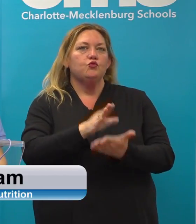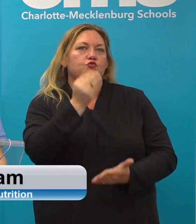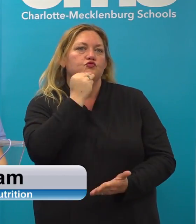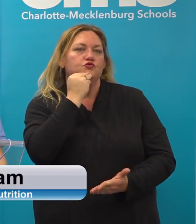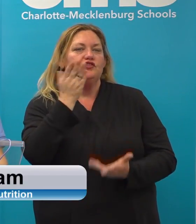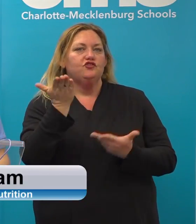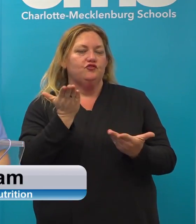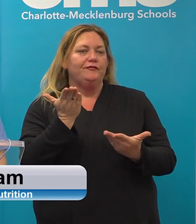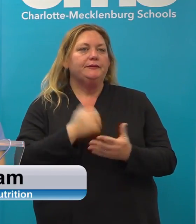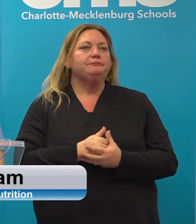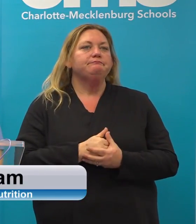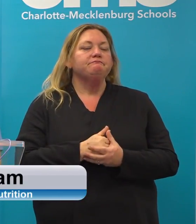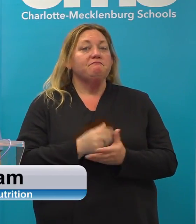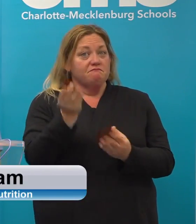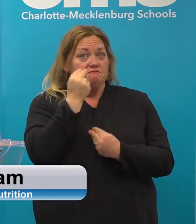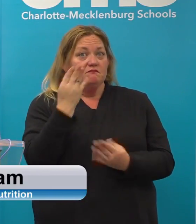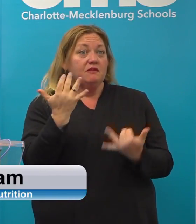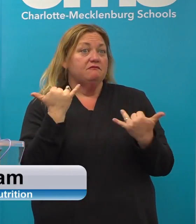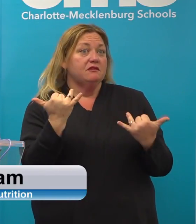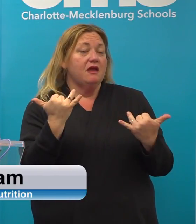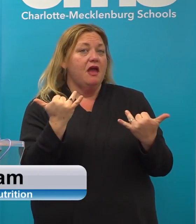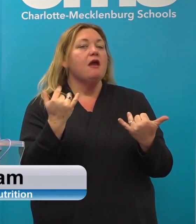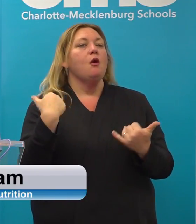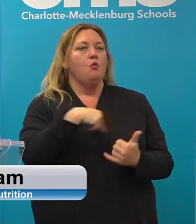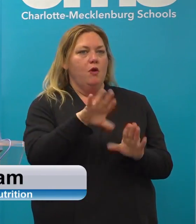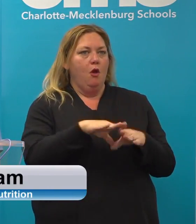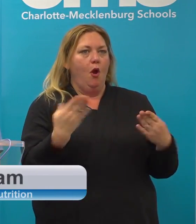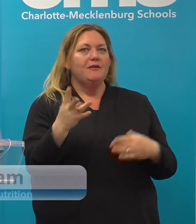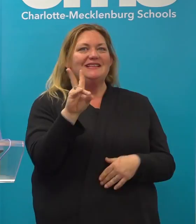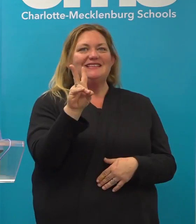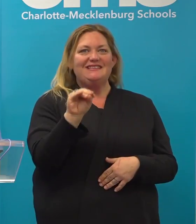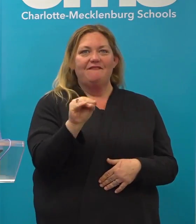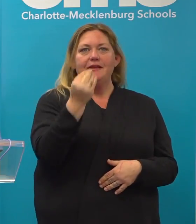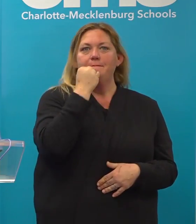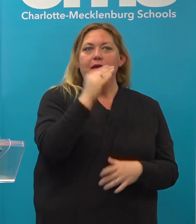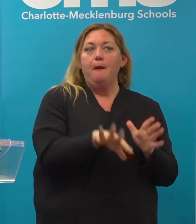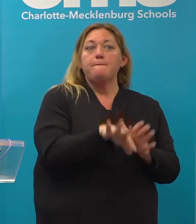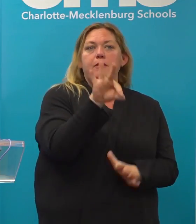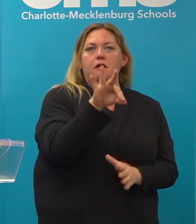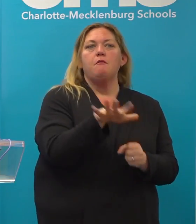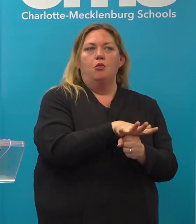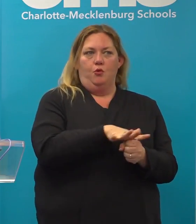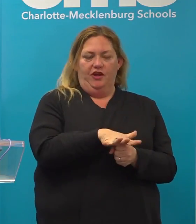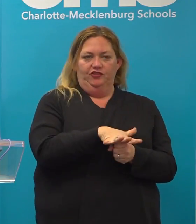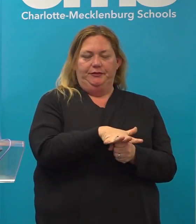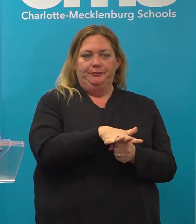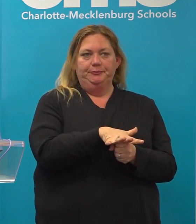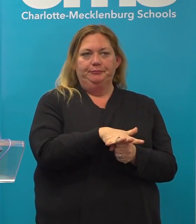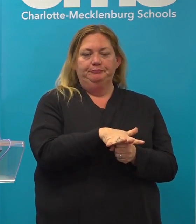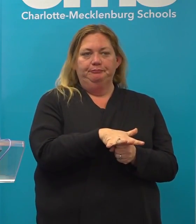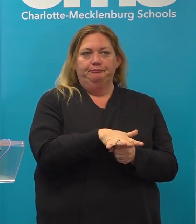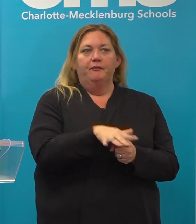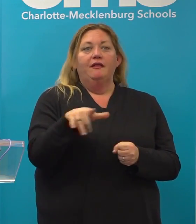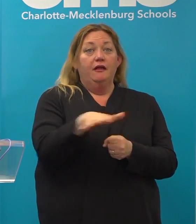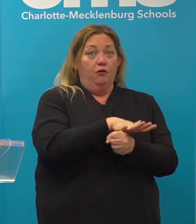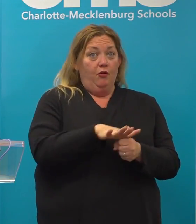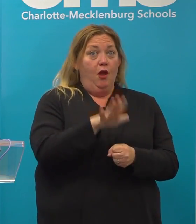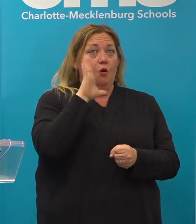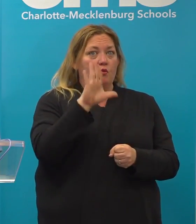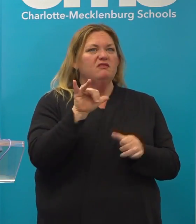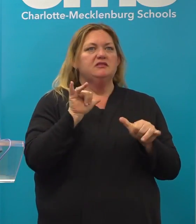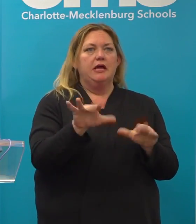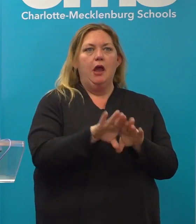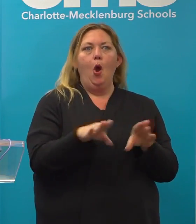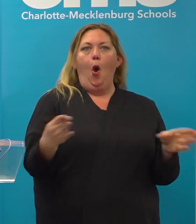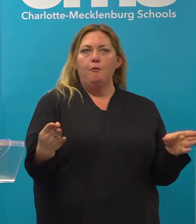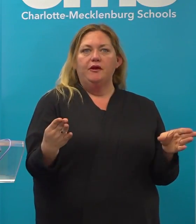bring you an update today. As of today, we did open our 70 meal pickup locations, and these locations will remain open